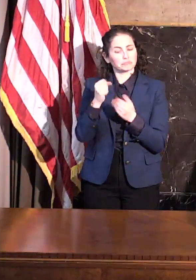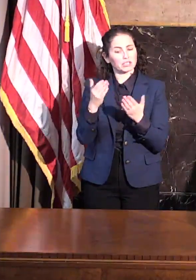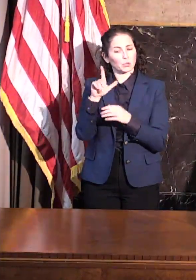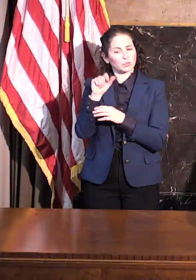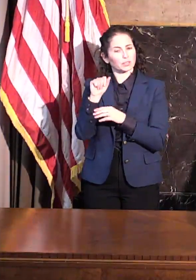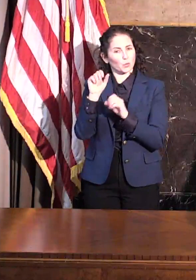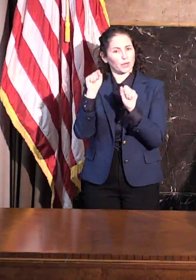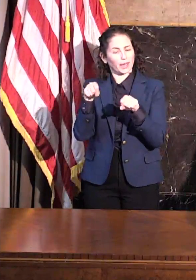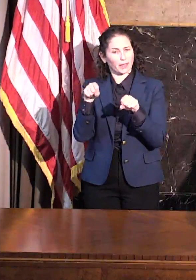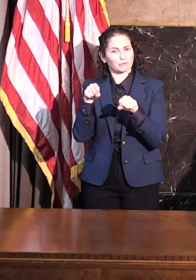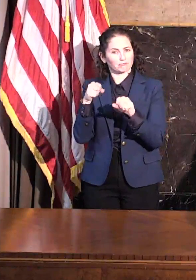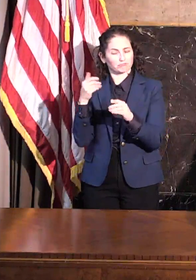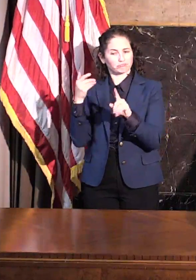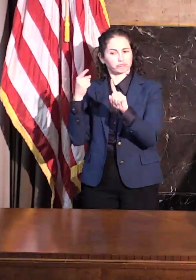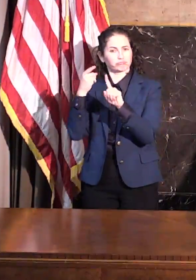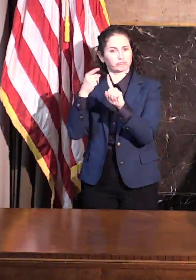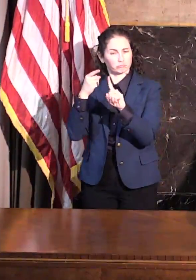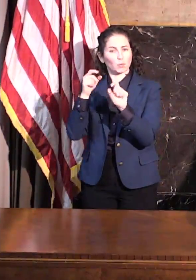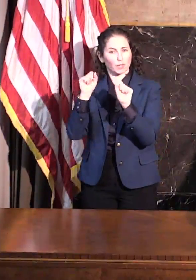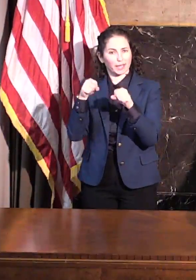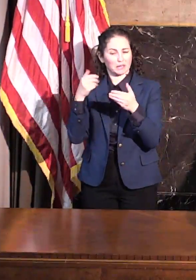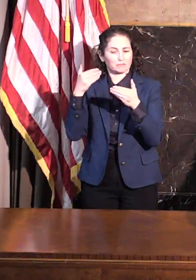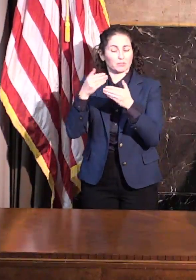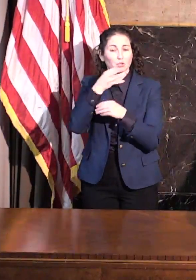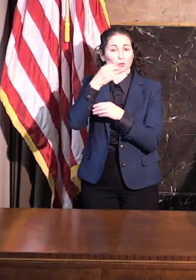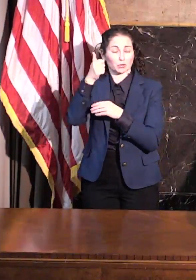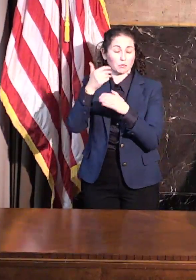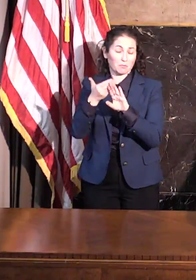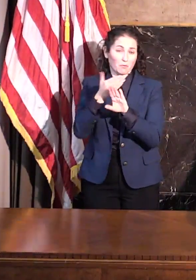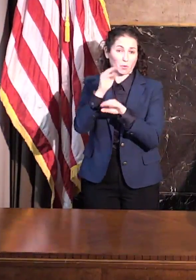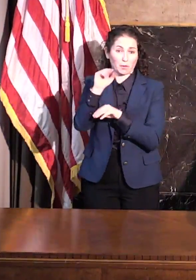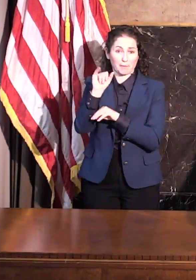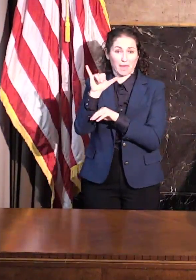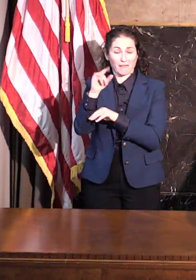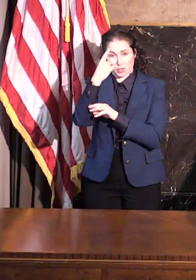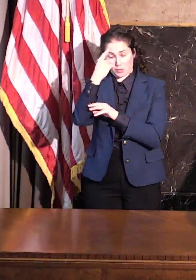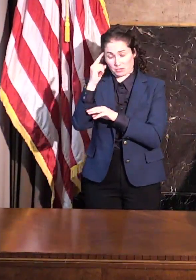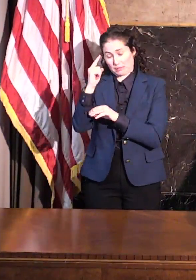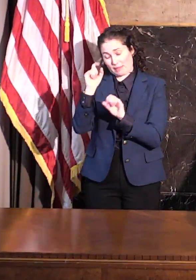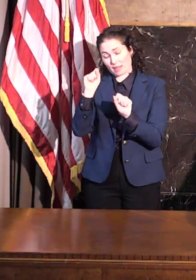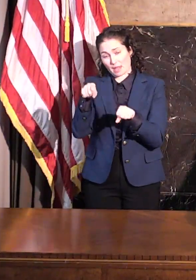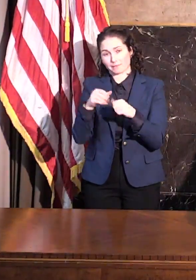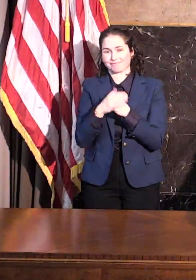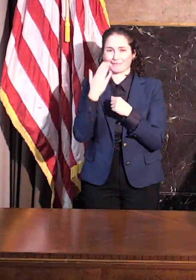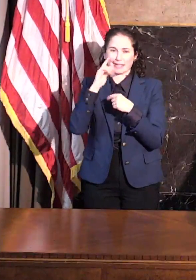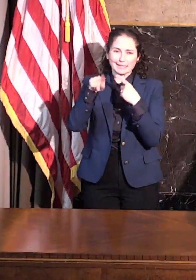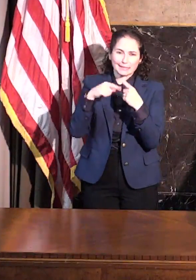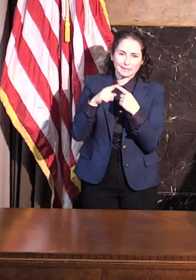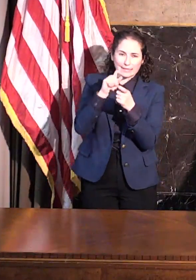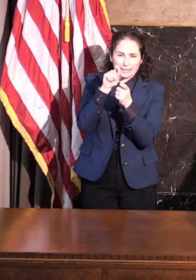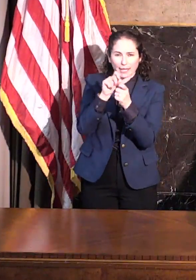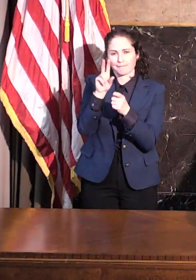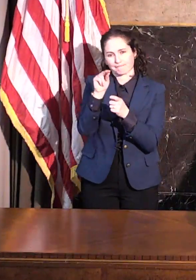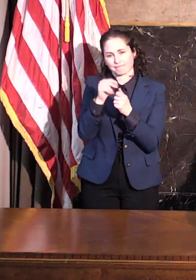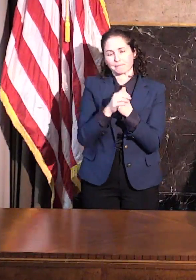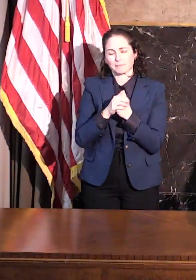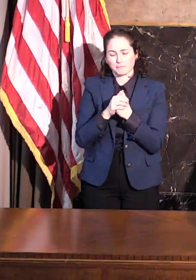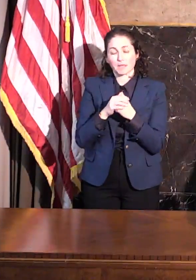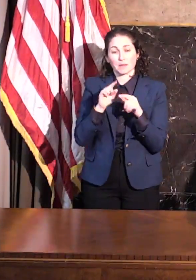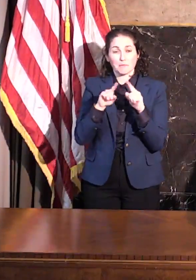has established a goal of opening up eligibility to all adults by the start of May. I do believe we